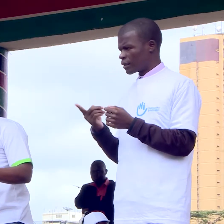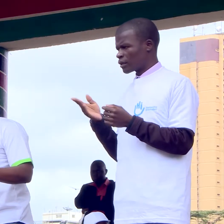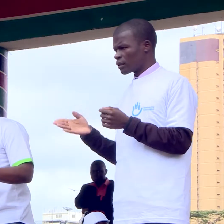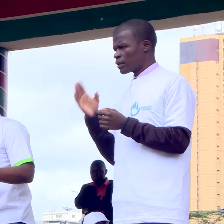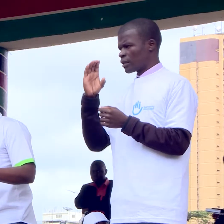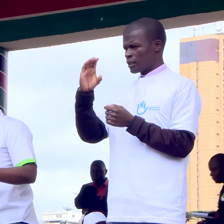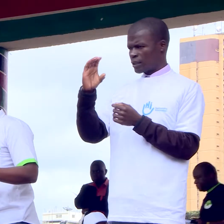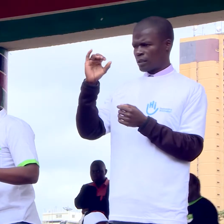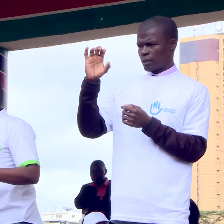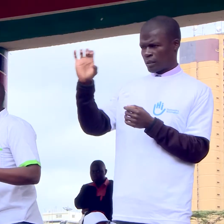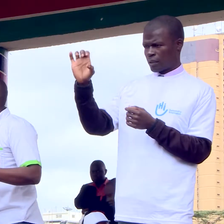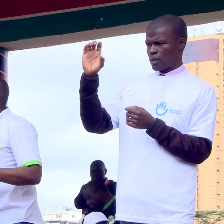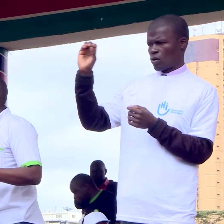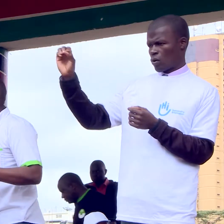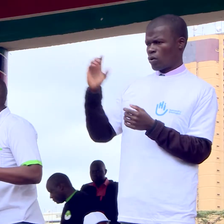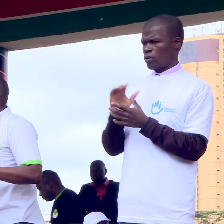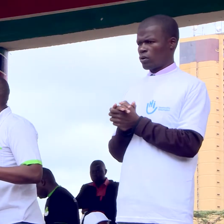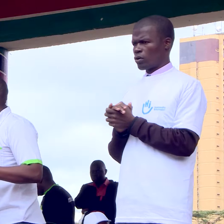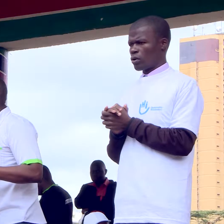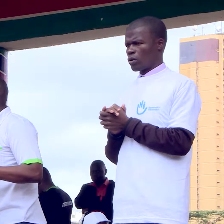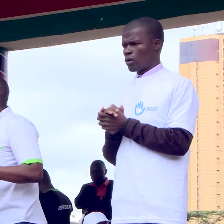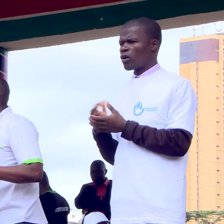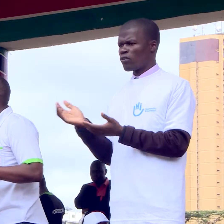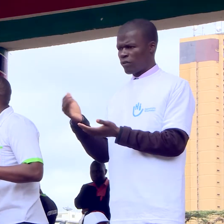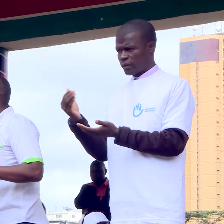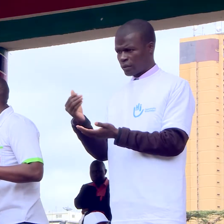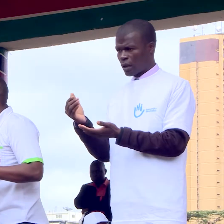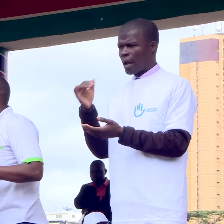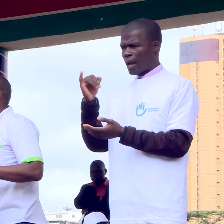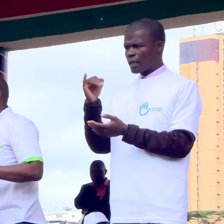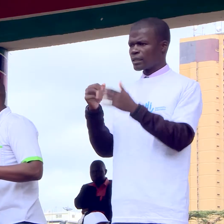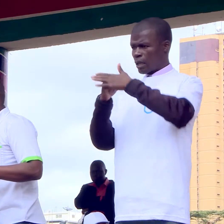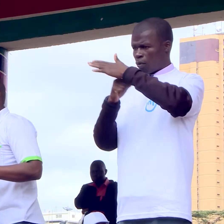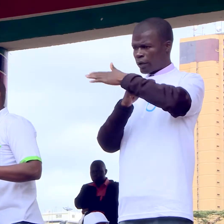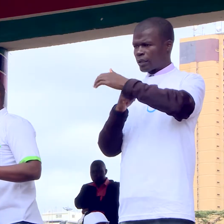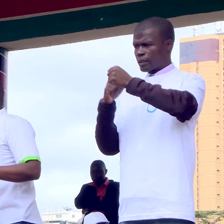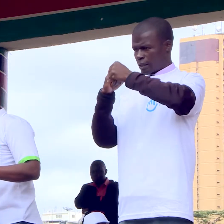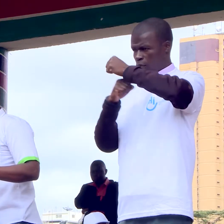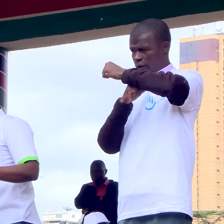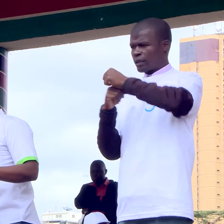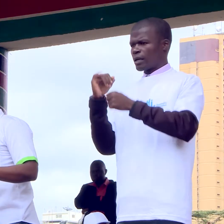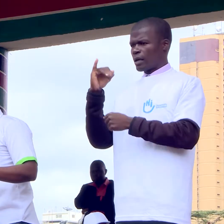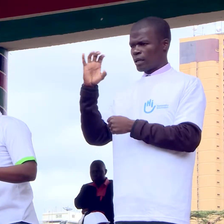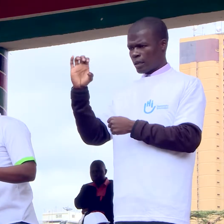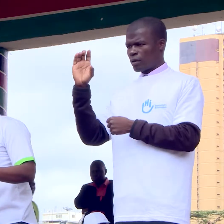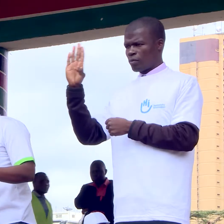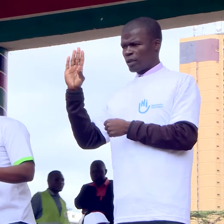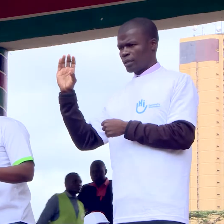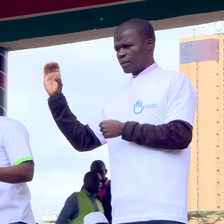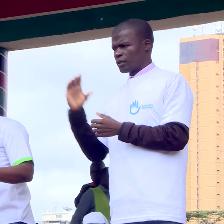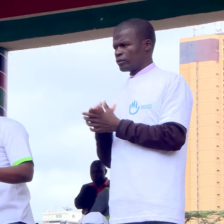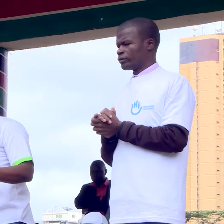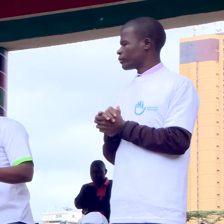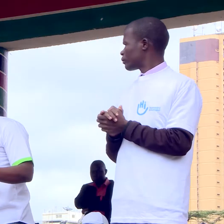acting CEO on the funding of the IEBC, so that we may continue with the stipulated